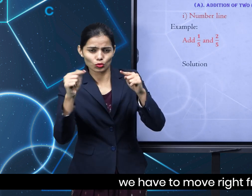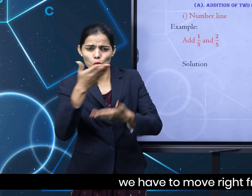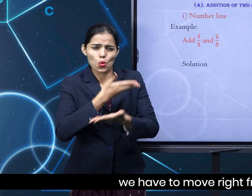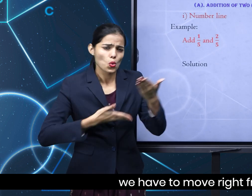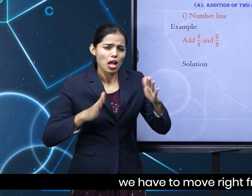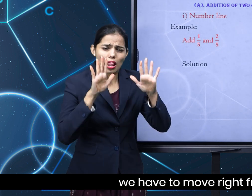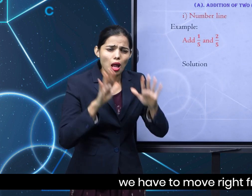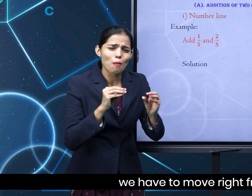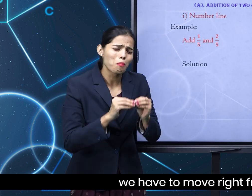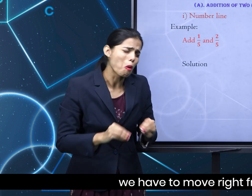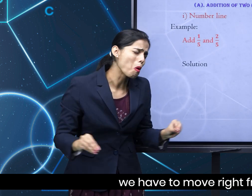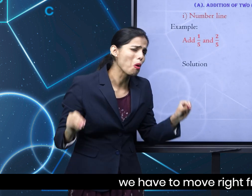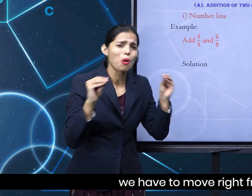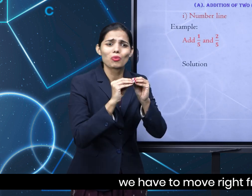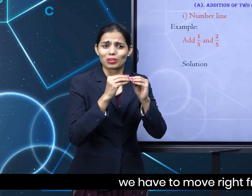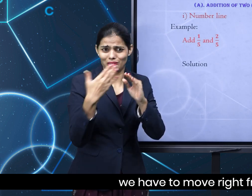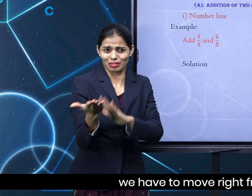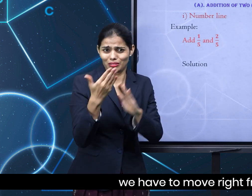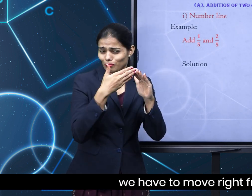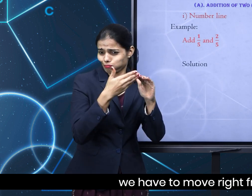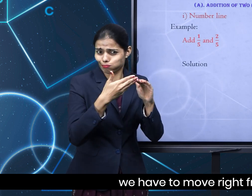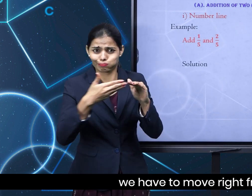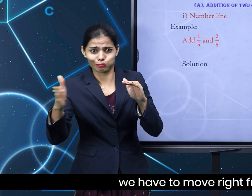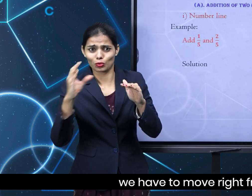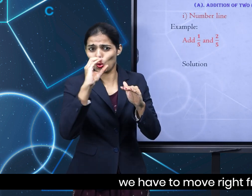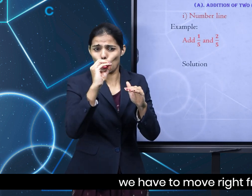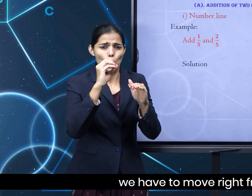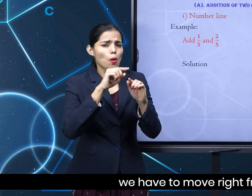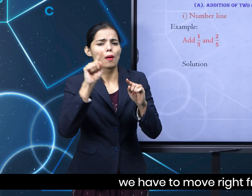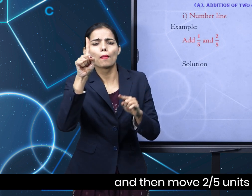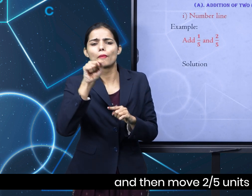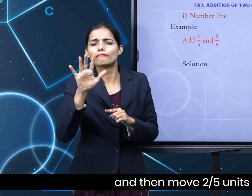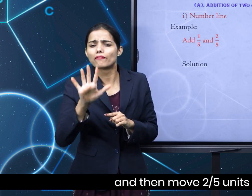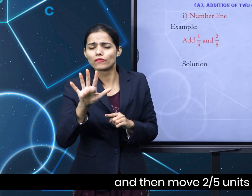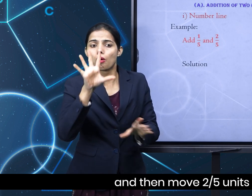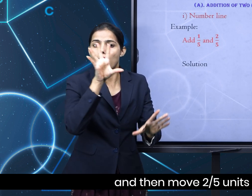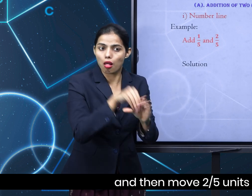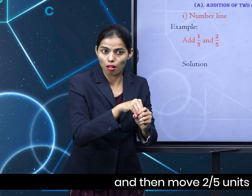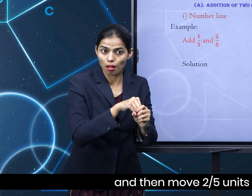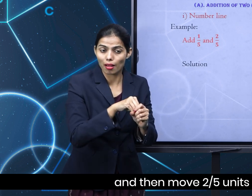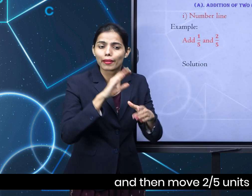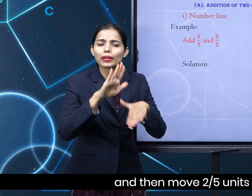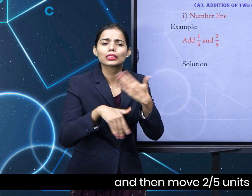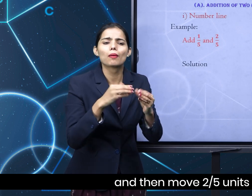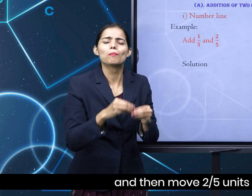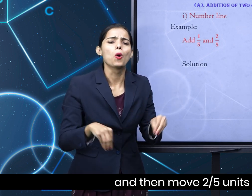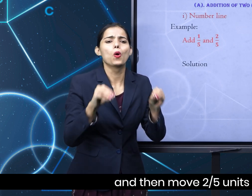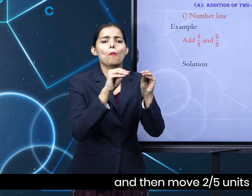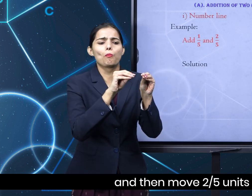have to move right from 0 to 1 by 5 units and then move 2 by 5 units more to